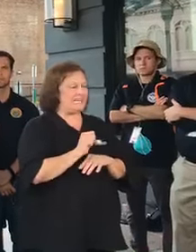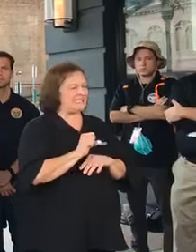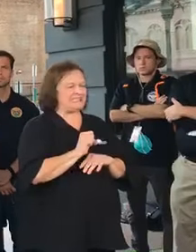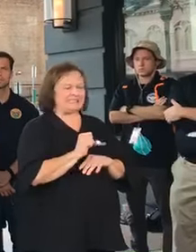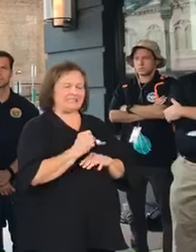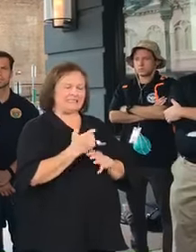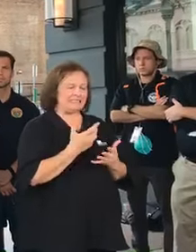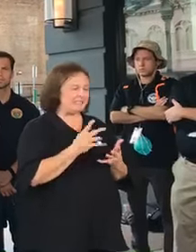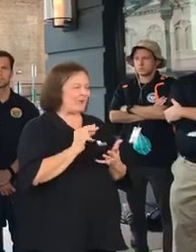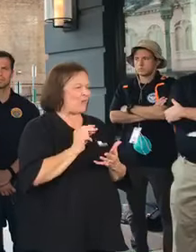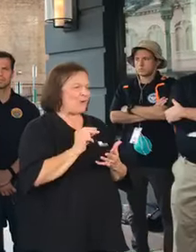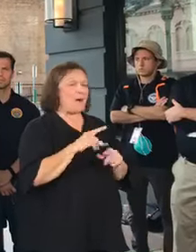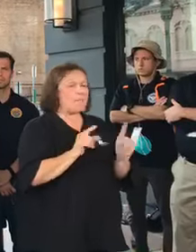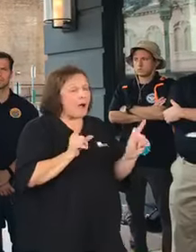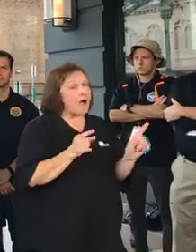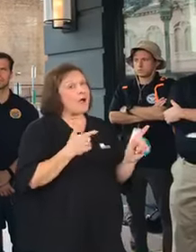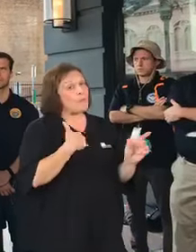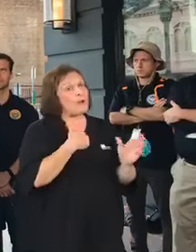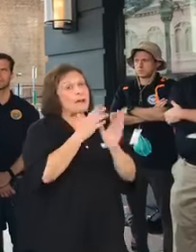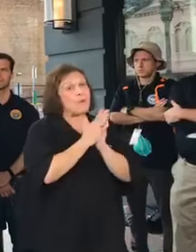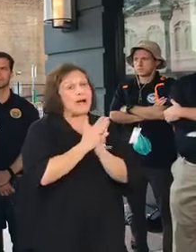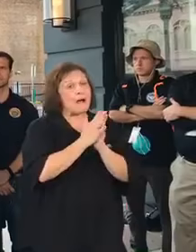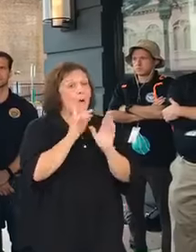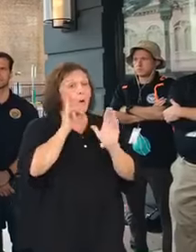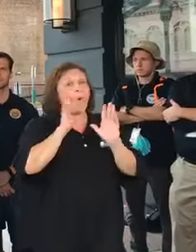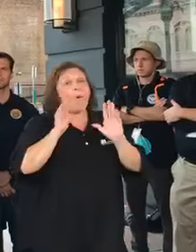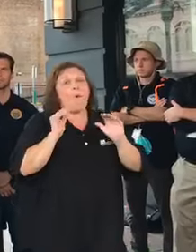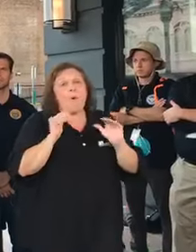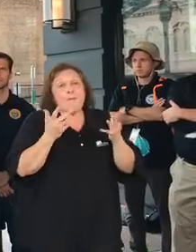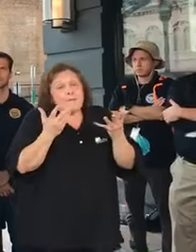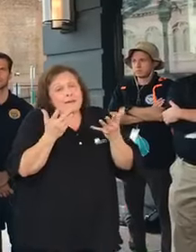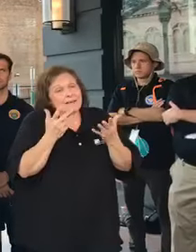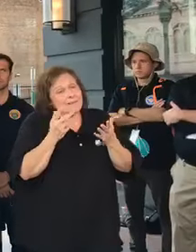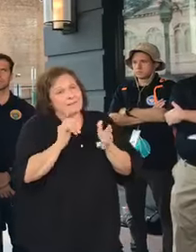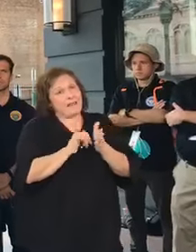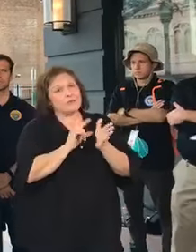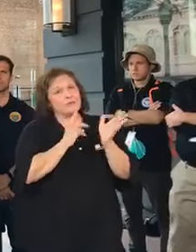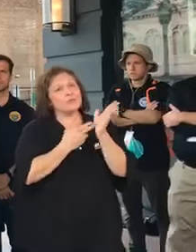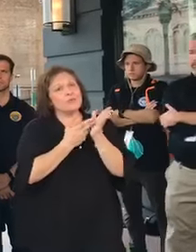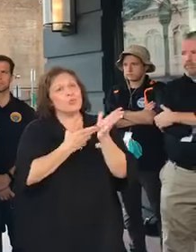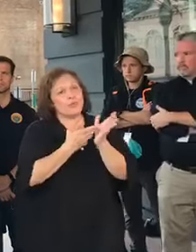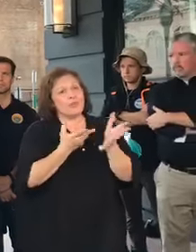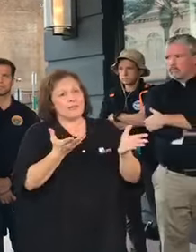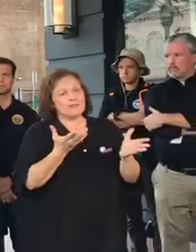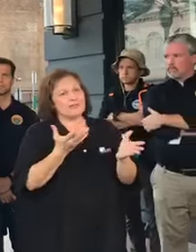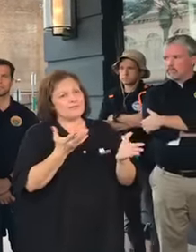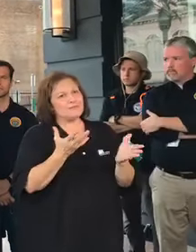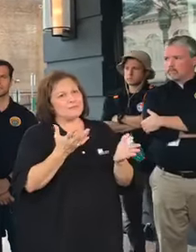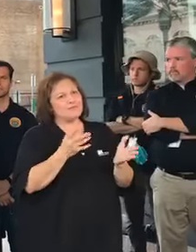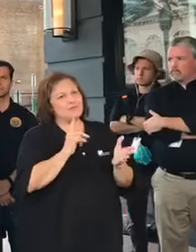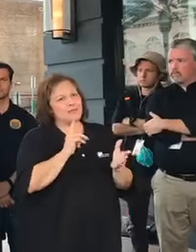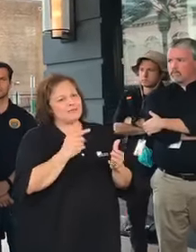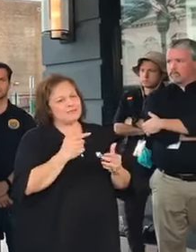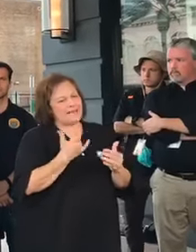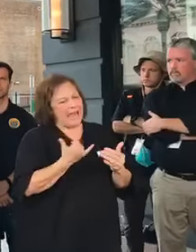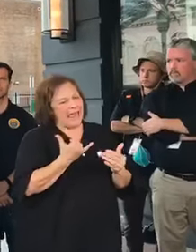we're praying and hoping for the best. But that's the truth of where we are right now. Probably get under 10%.